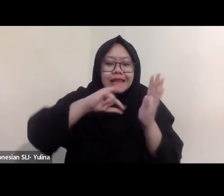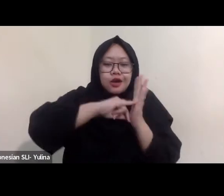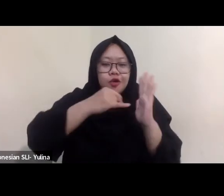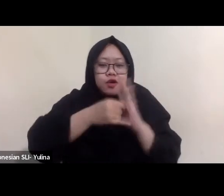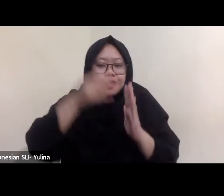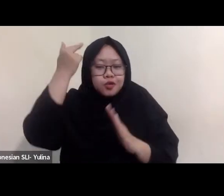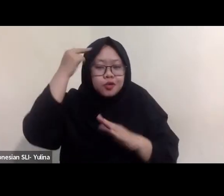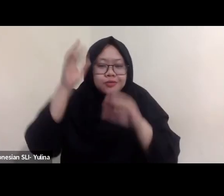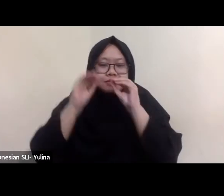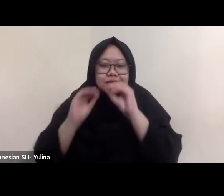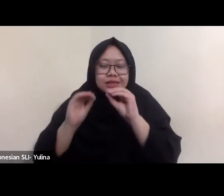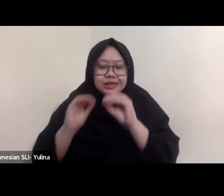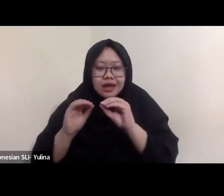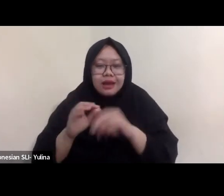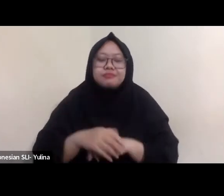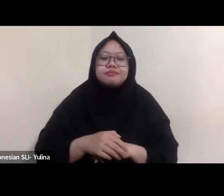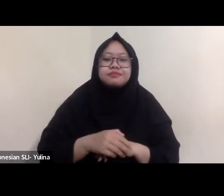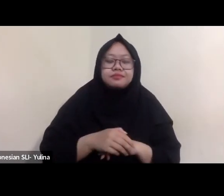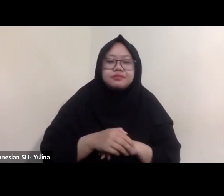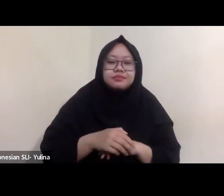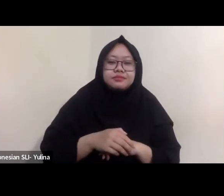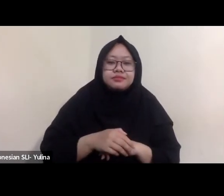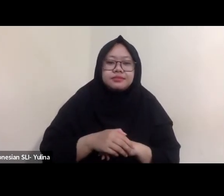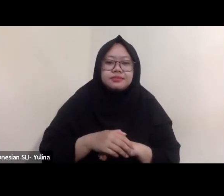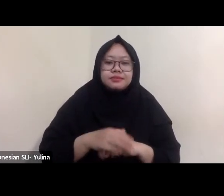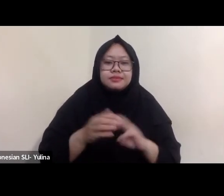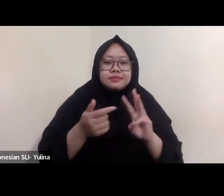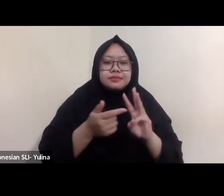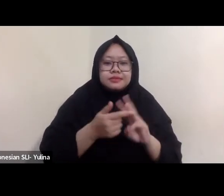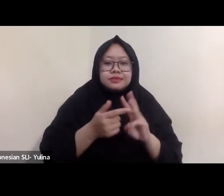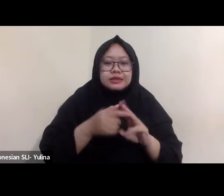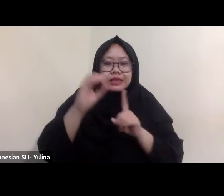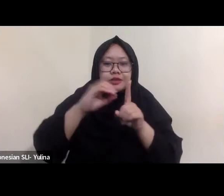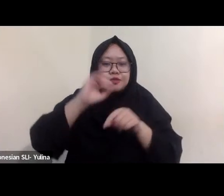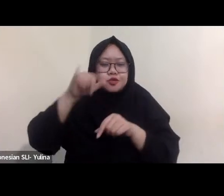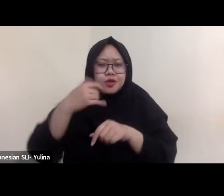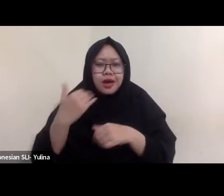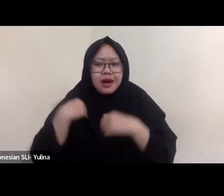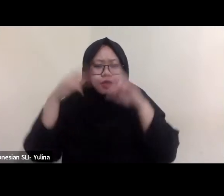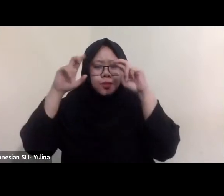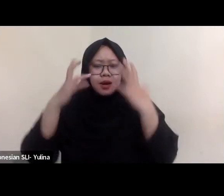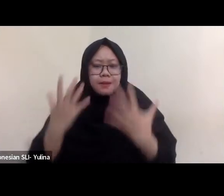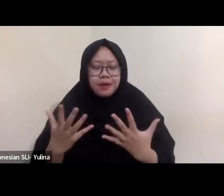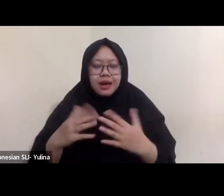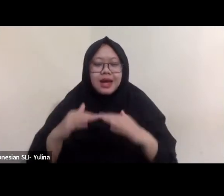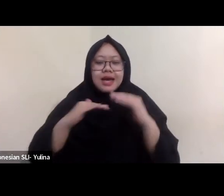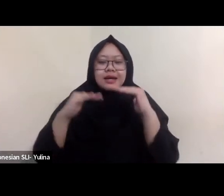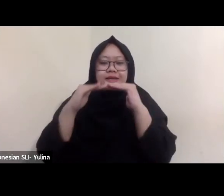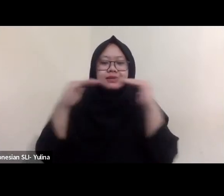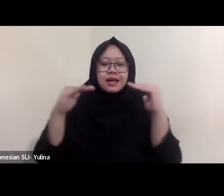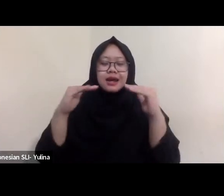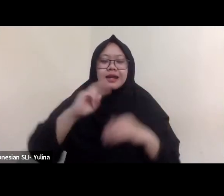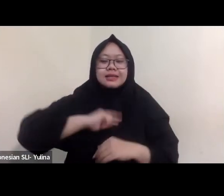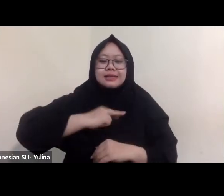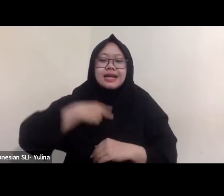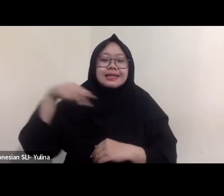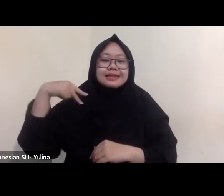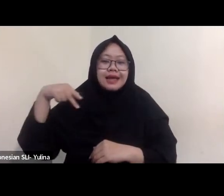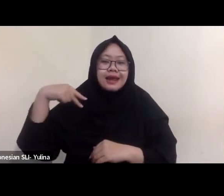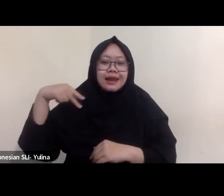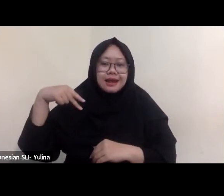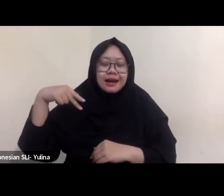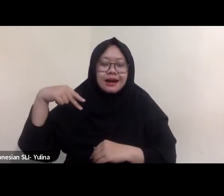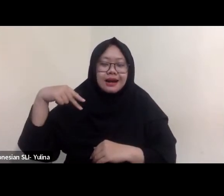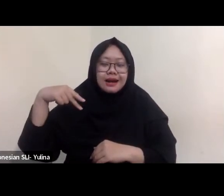10th with the topic of gender equality, diversity, and social inclusion in education, digitalization, and